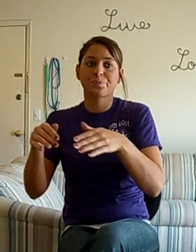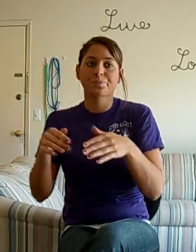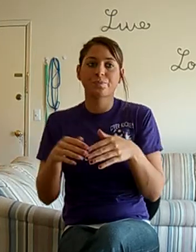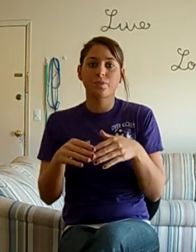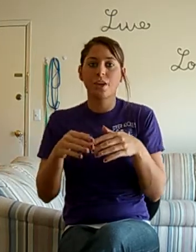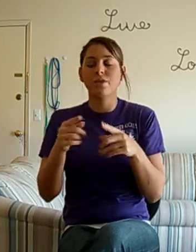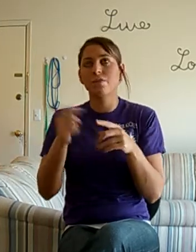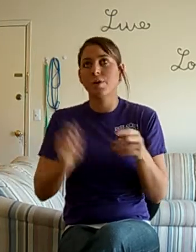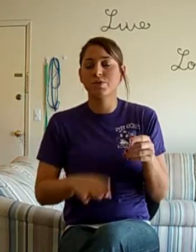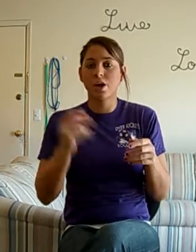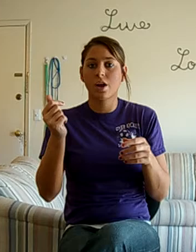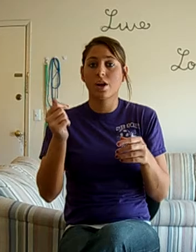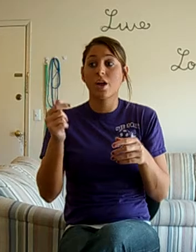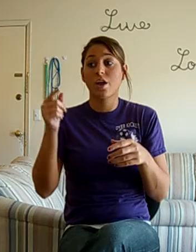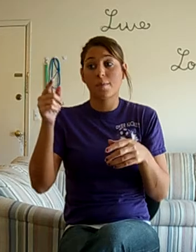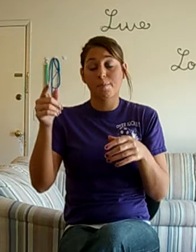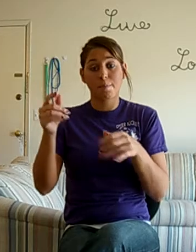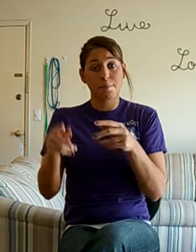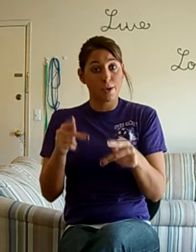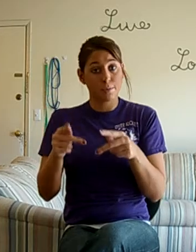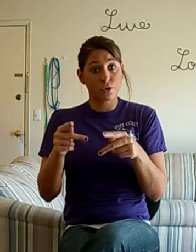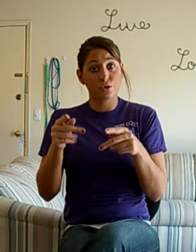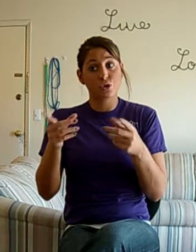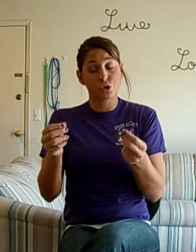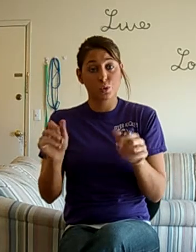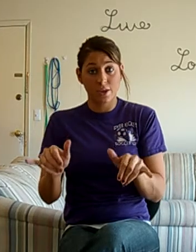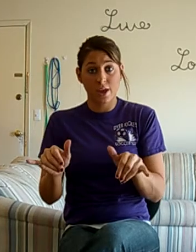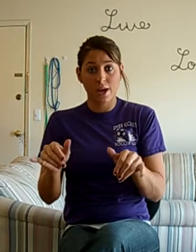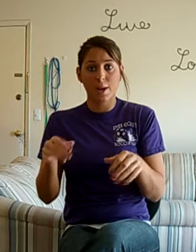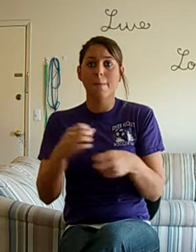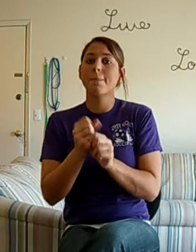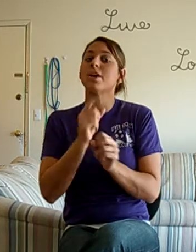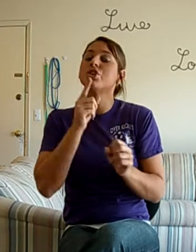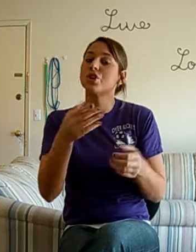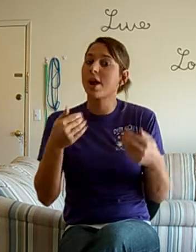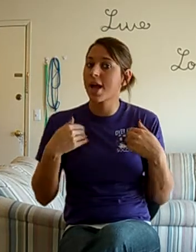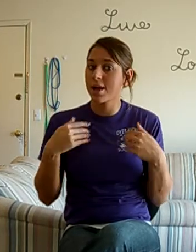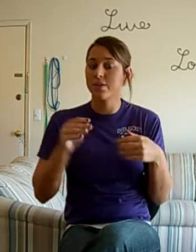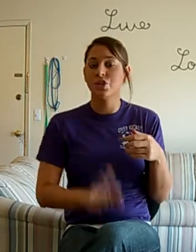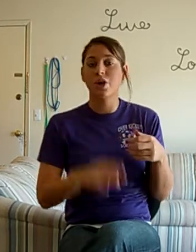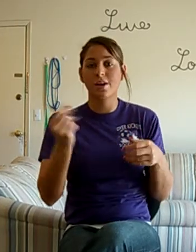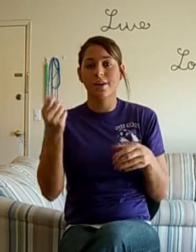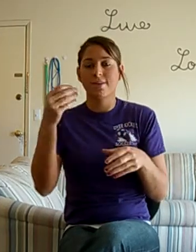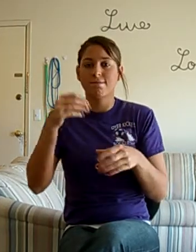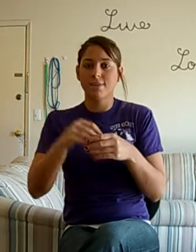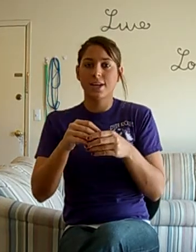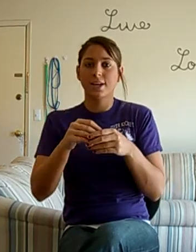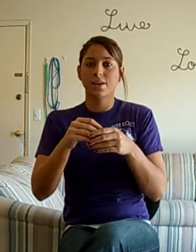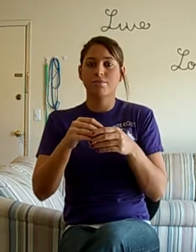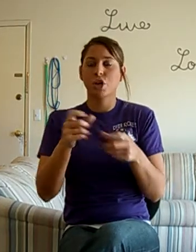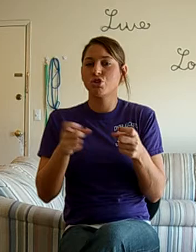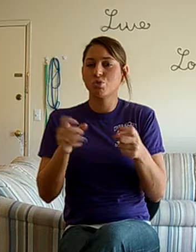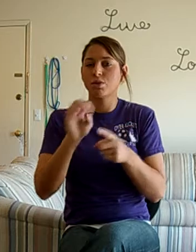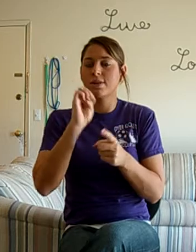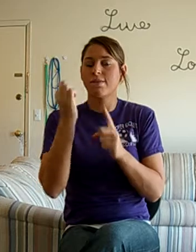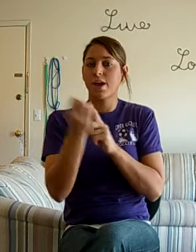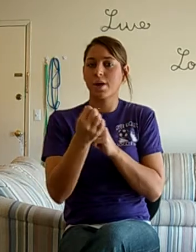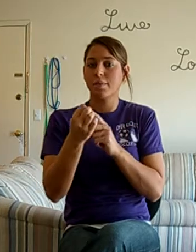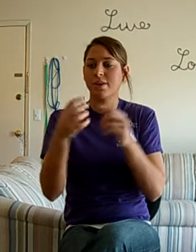that are going to do that, make sure that you have your dog in a very controlled environment, either on a leash or in a fenced area of